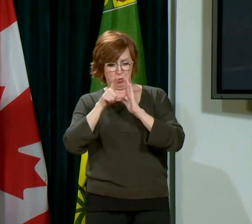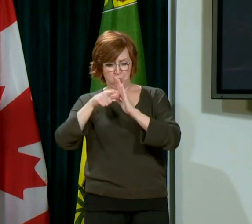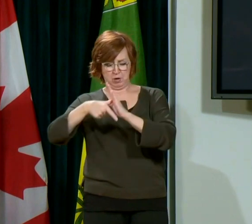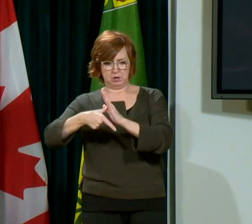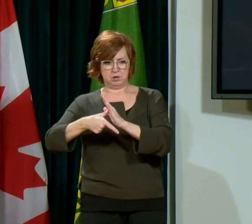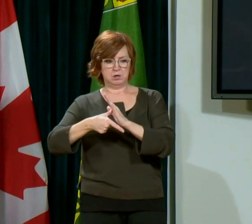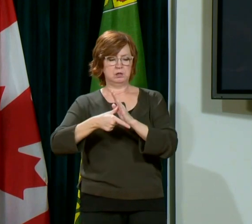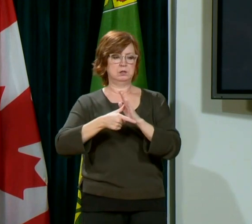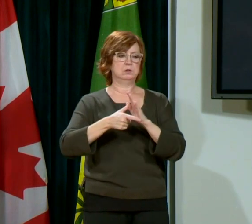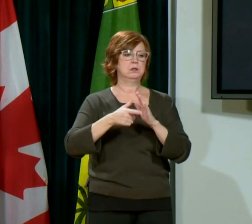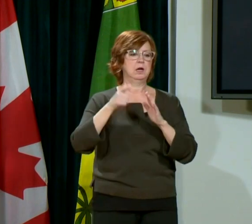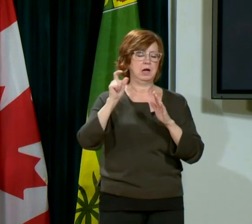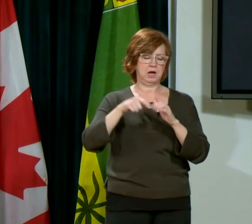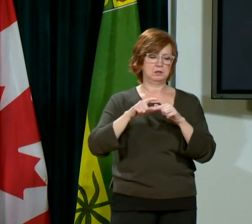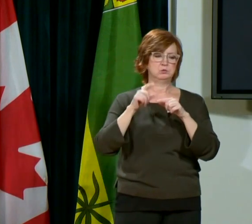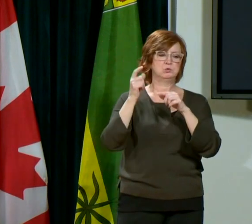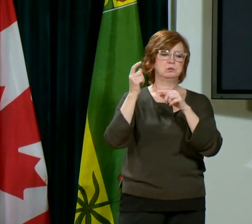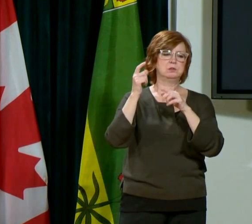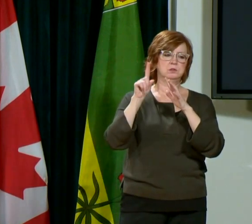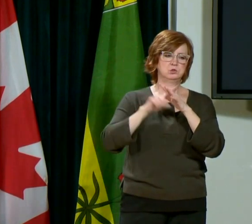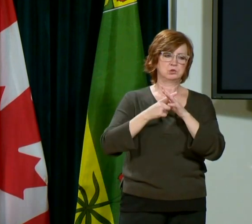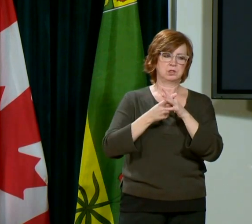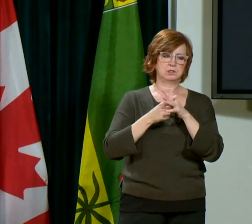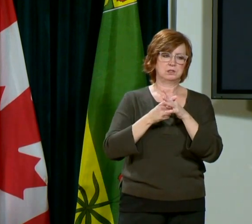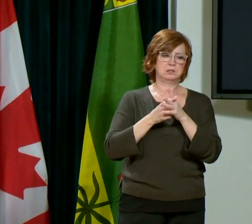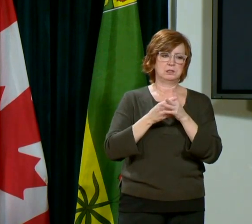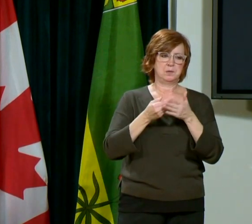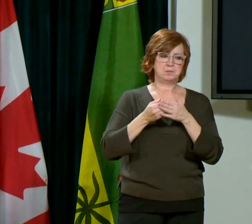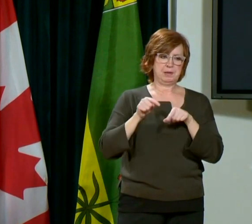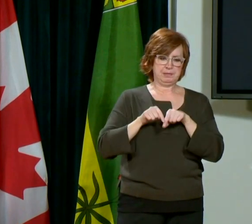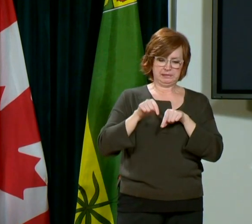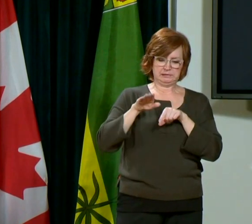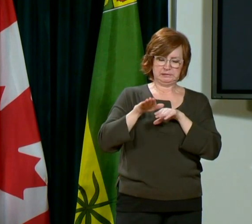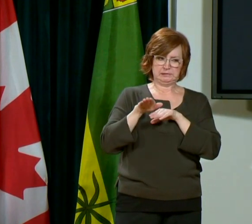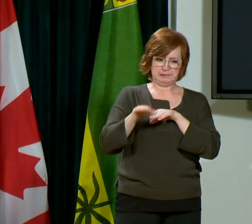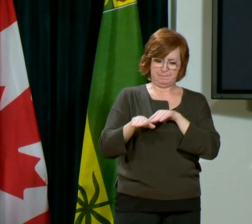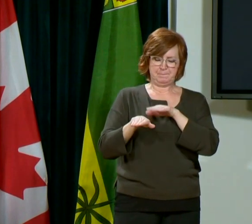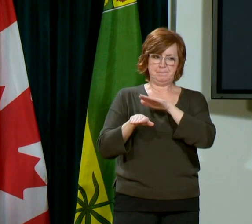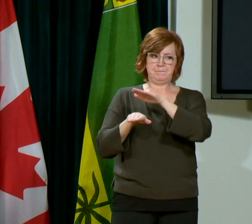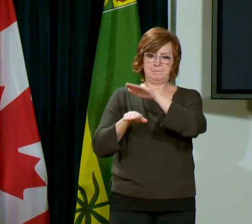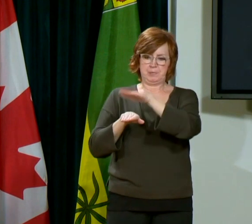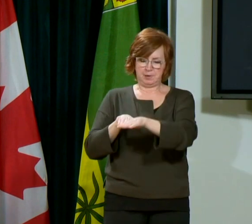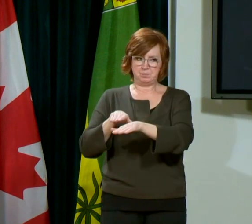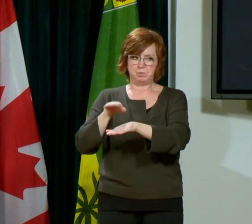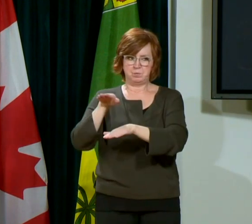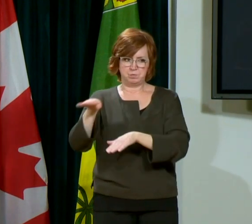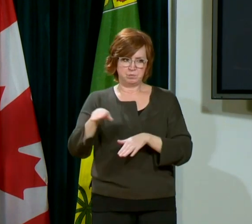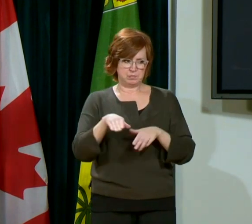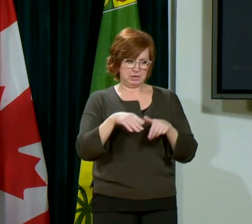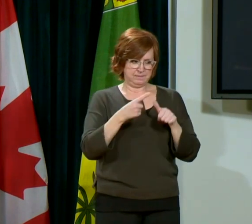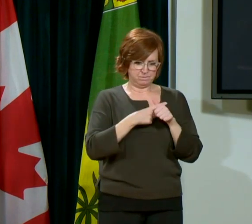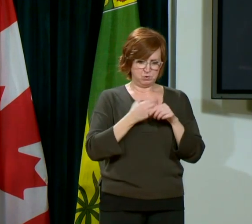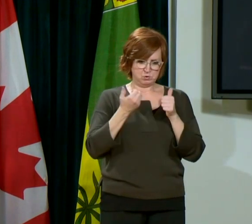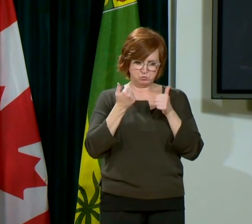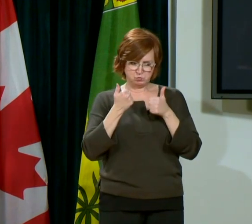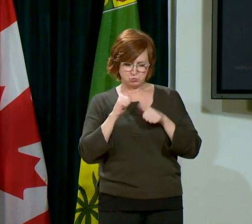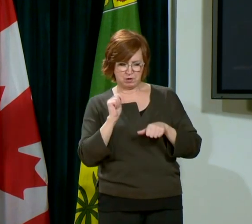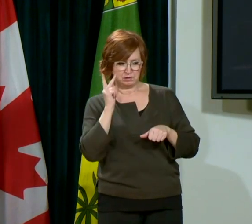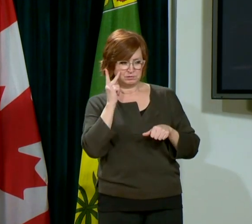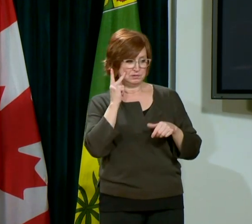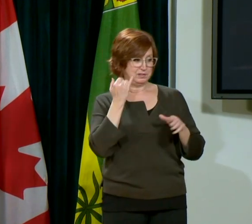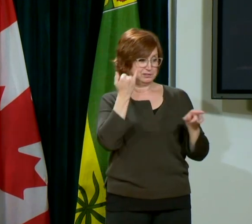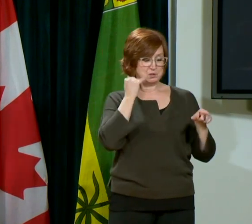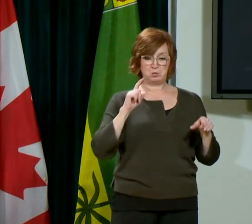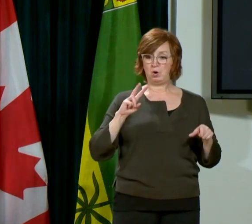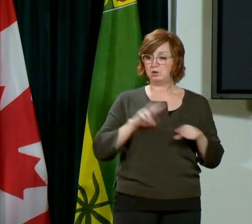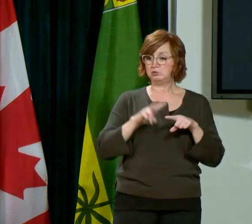stage response that the data would actually tell us whether or not we can do that. The risk that we would hold by doing that too soon, of course,